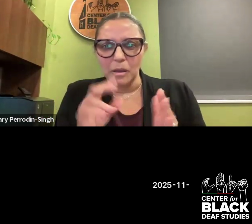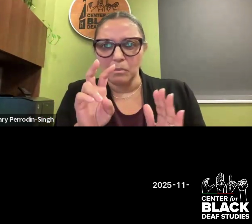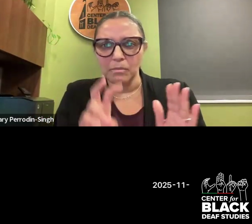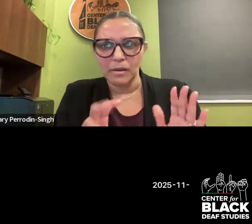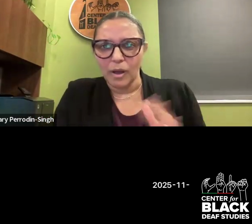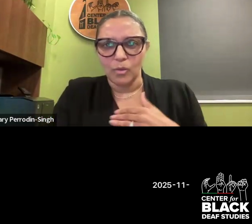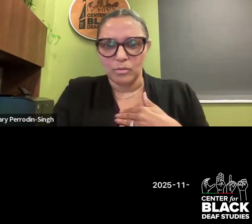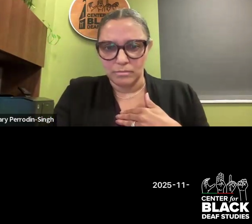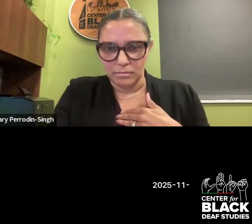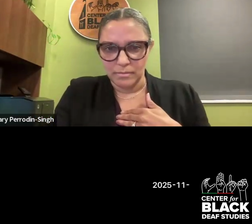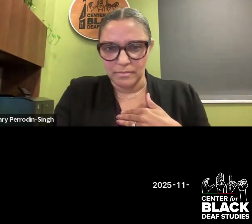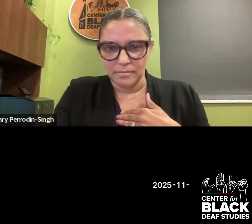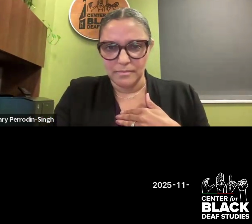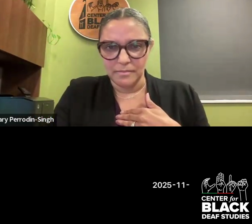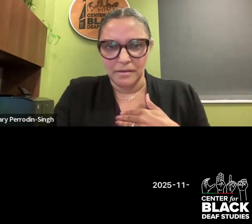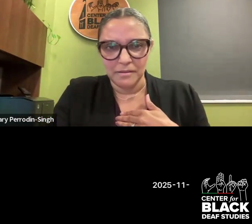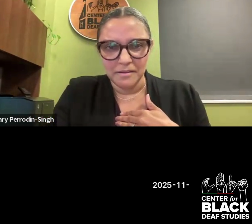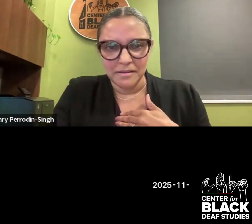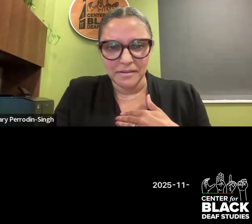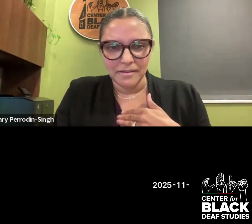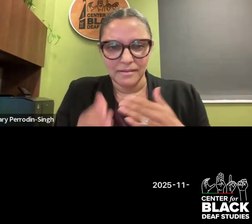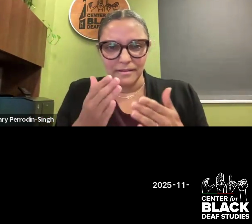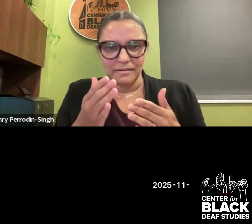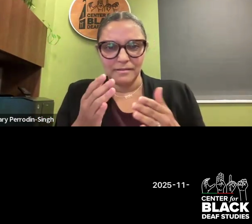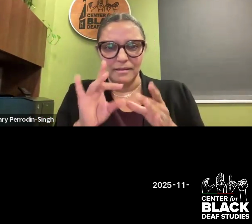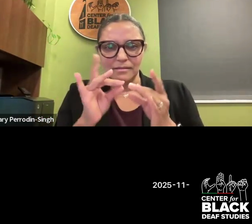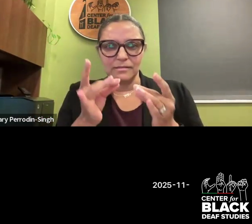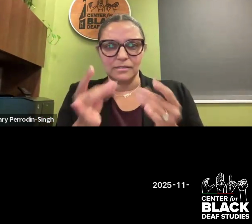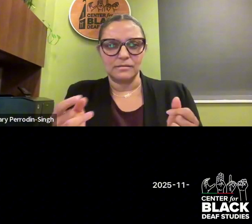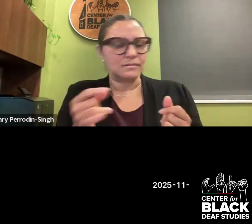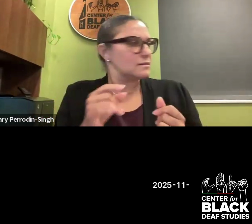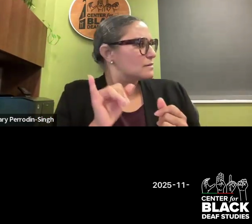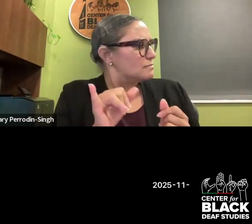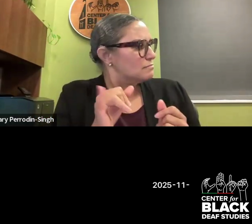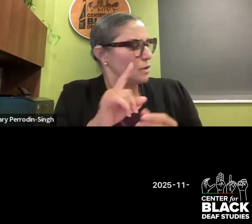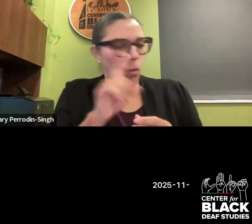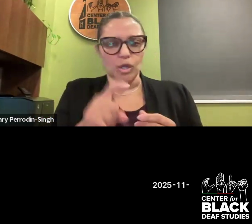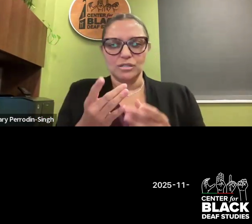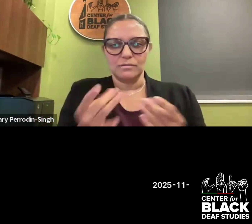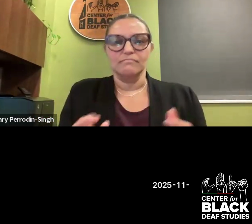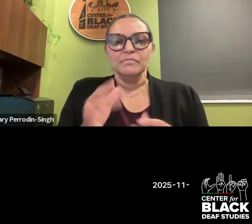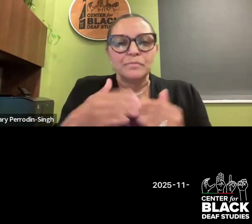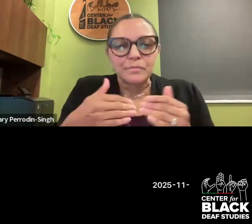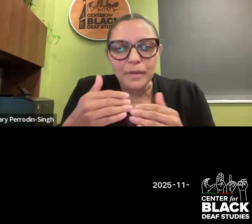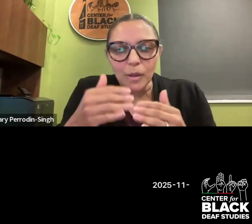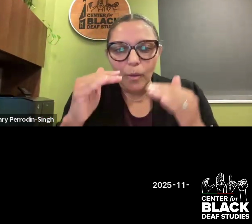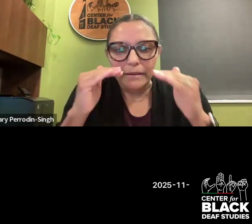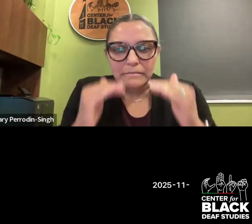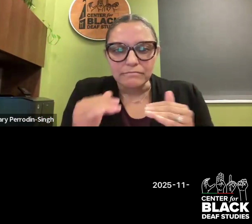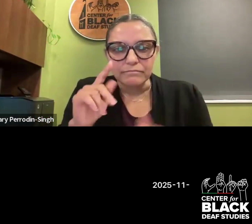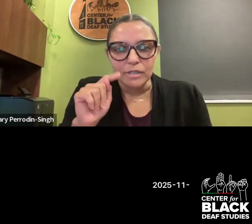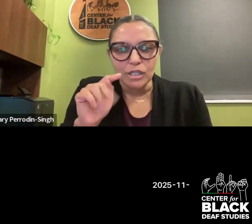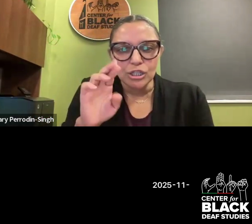Oh, wait, I think I might have missed some. Where did those questions go? Oh, will there be recording available? Okay.